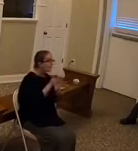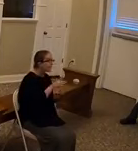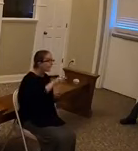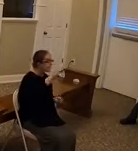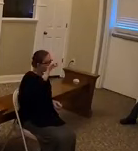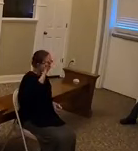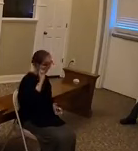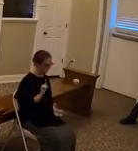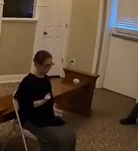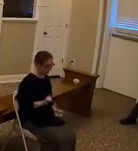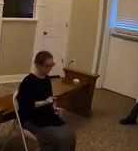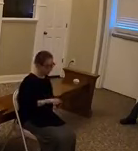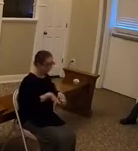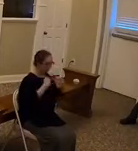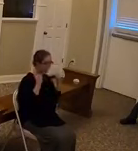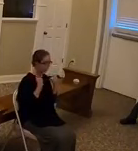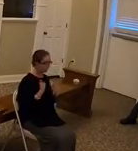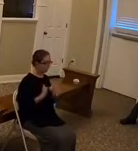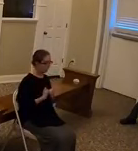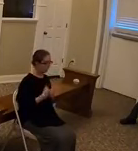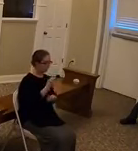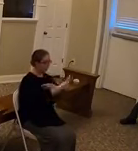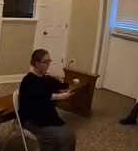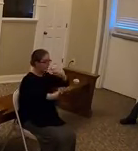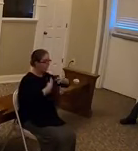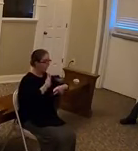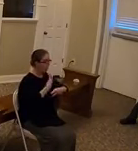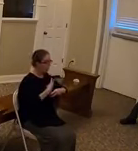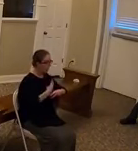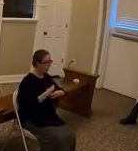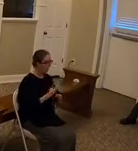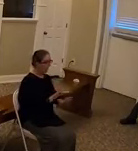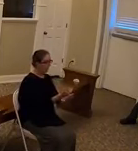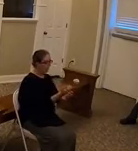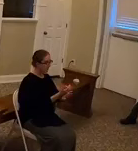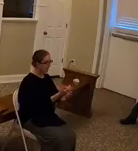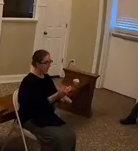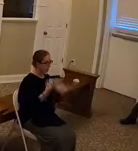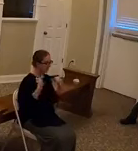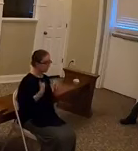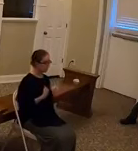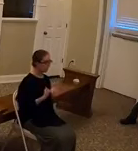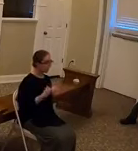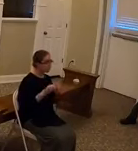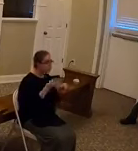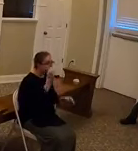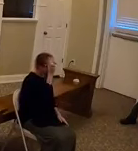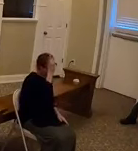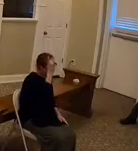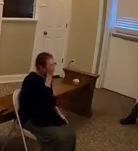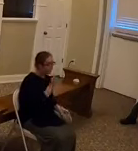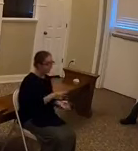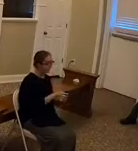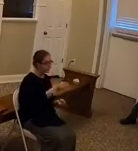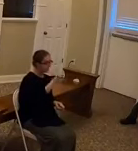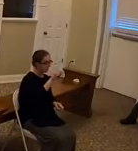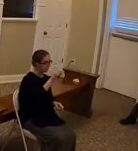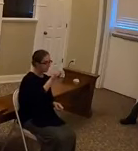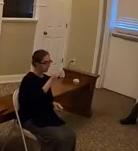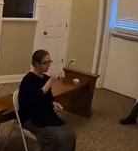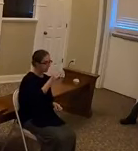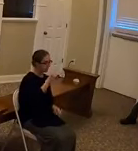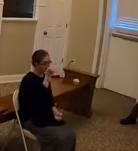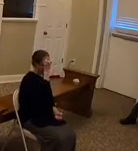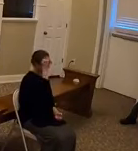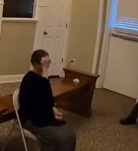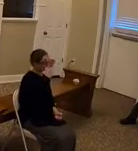spiritually. Amen. But those clothes of the world were beggarly elements. Oh, do you understand that spiritual